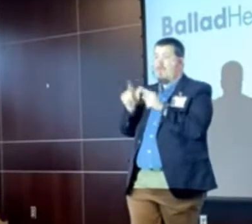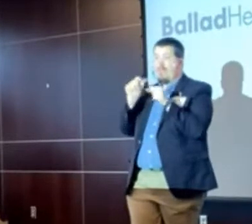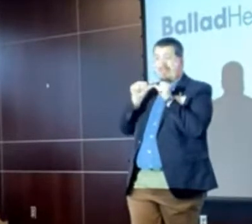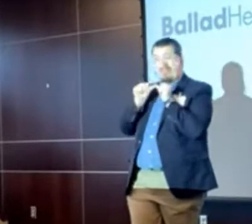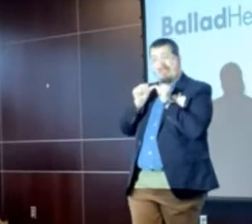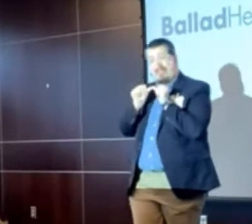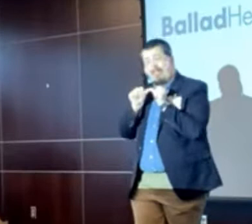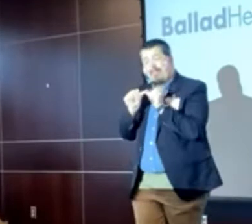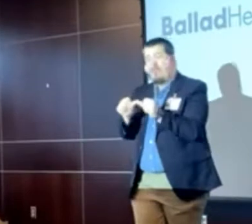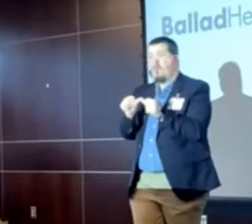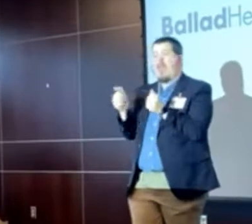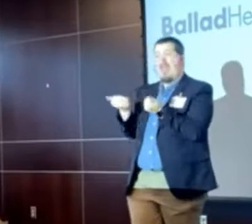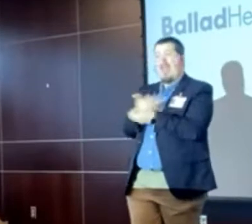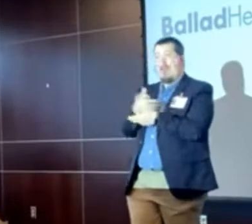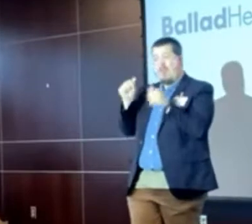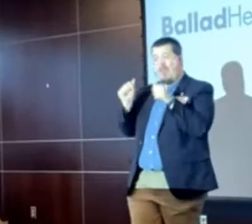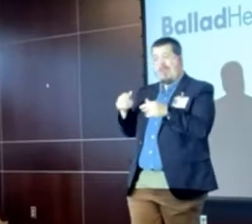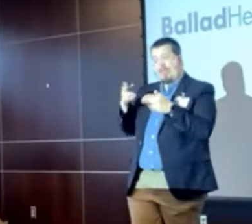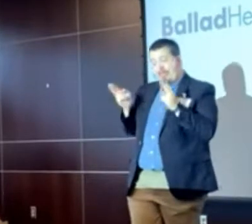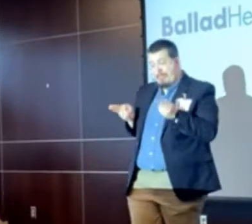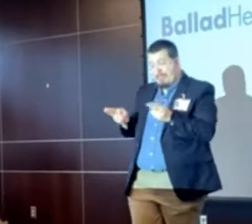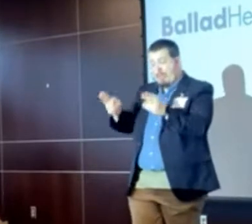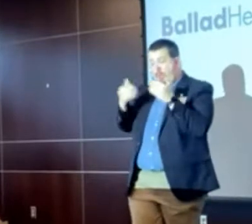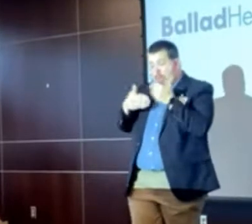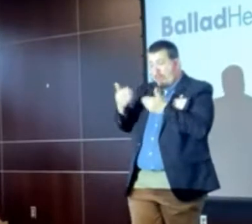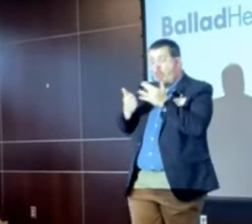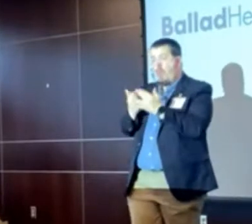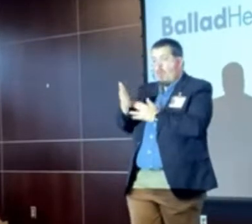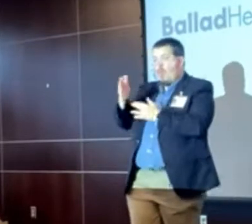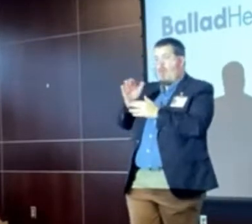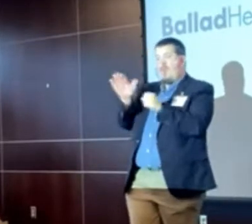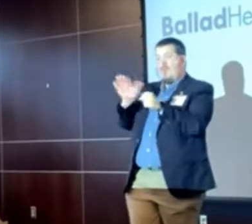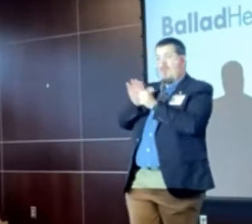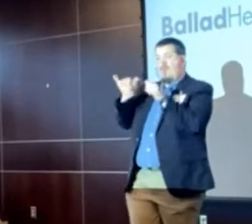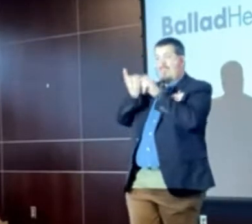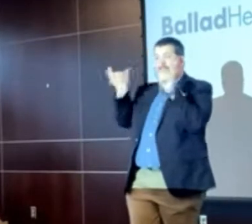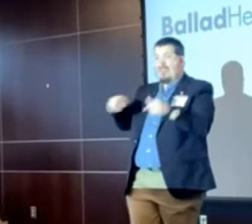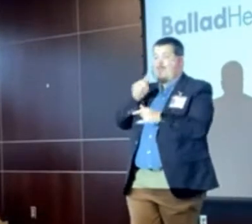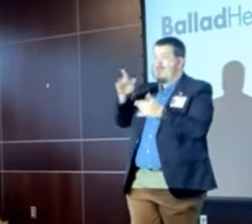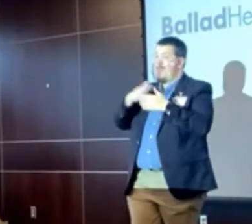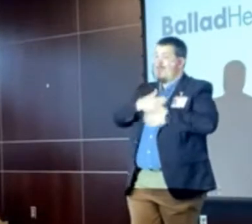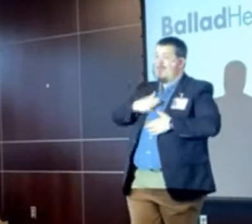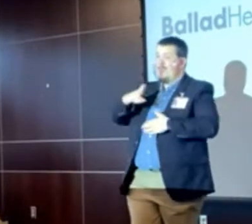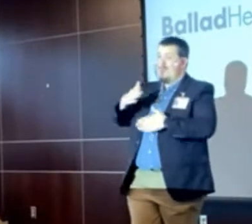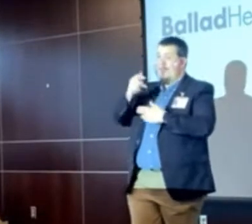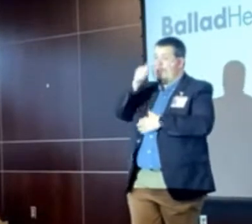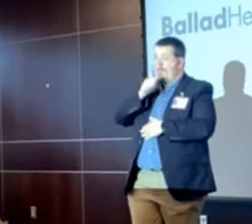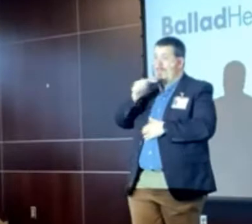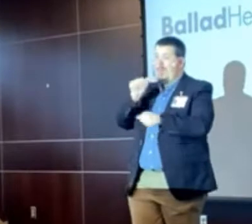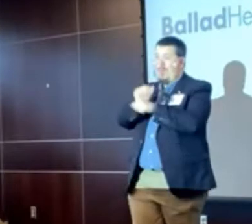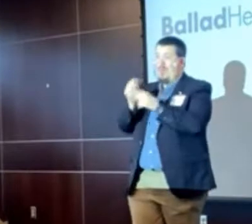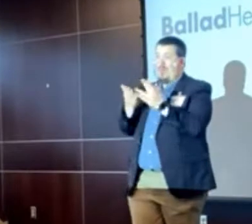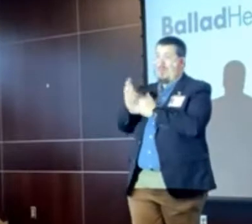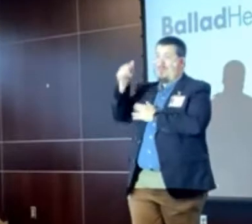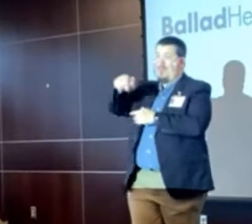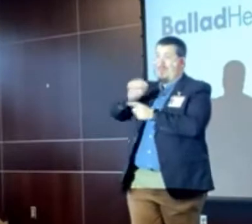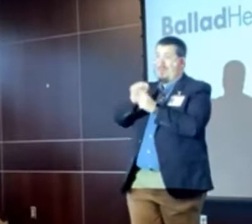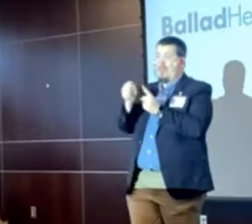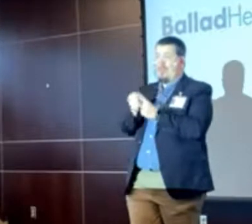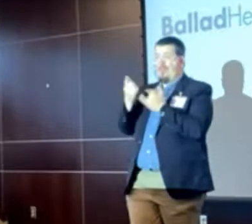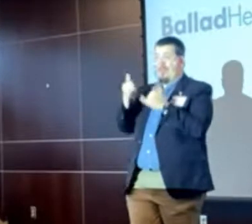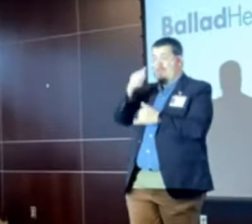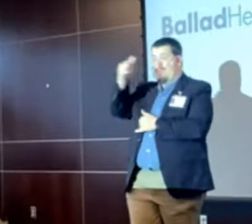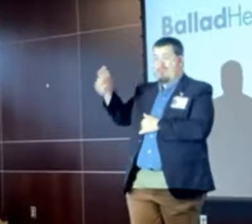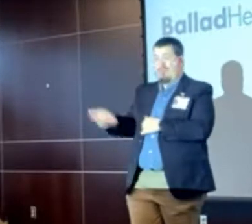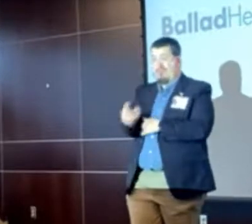continue to do everything we can to expedite care across the system. And we appreciate your patience as we work through this. So let me at